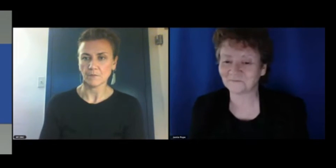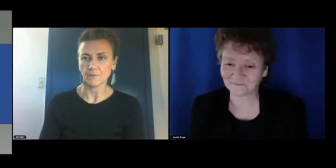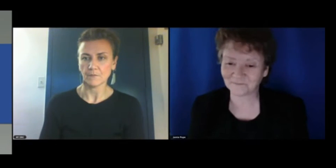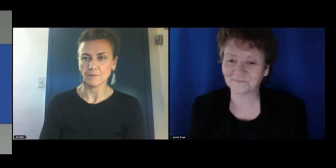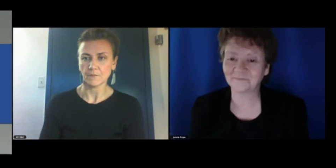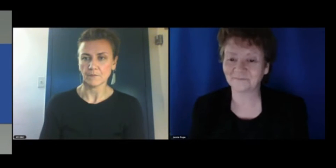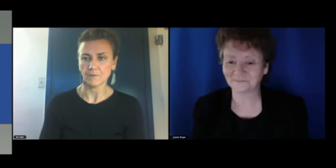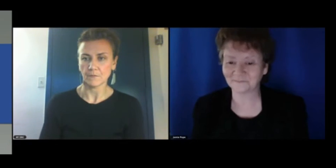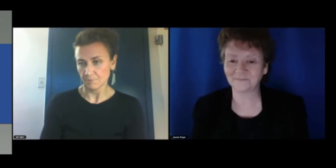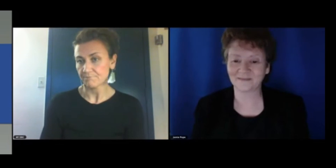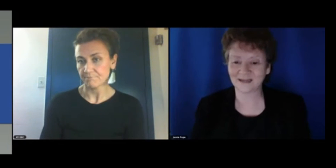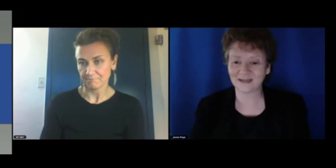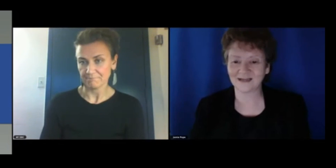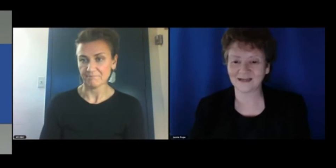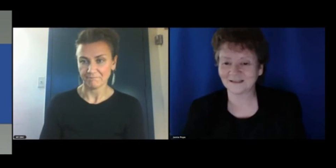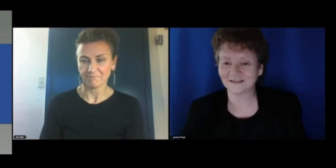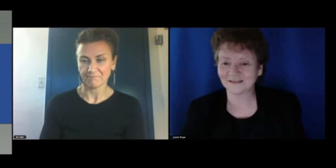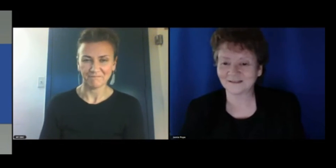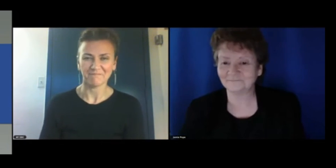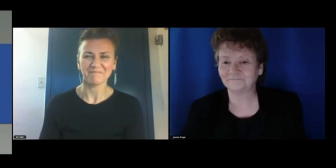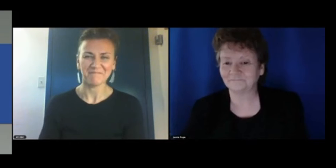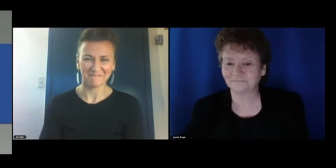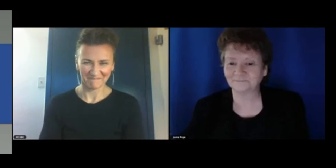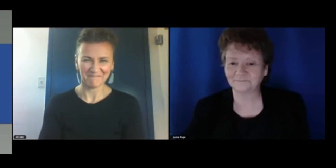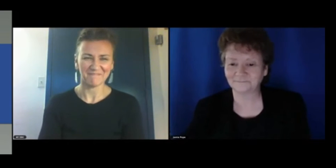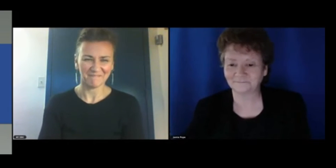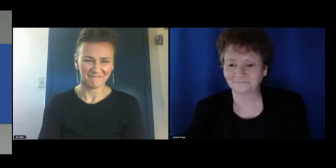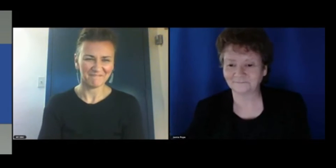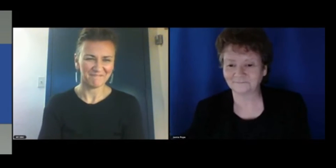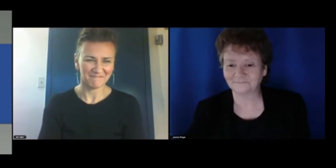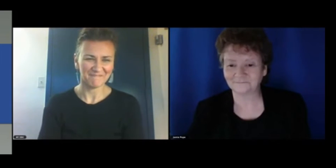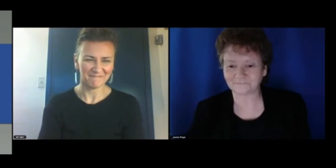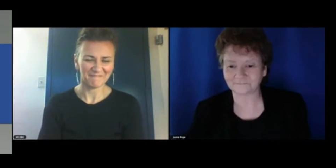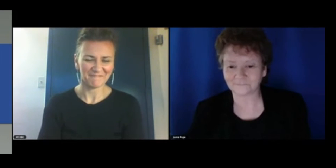So it's nice to increase our knowledge about deafblind tips.